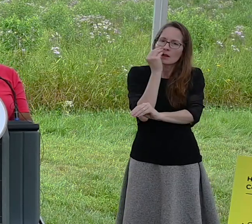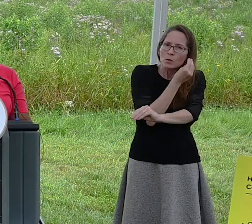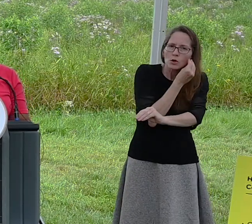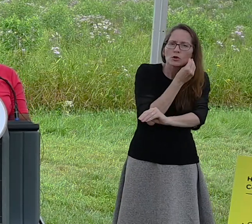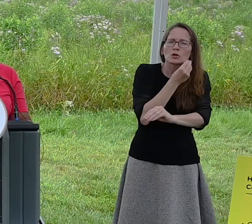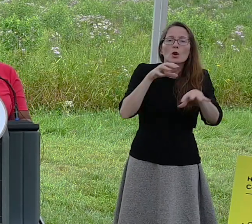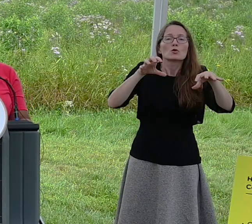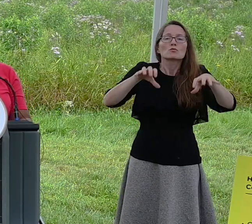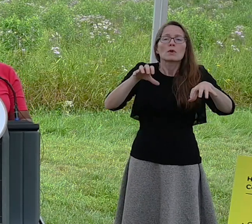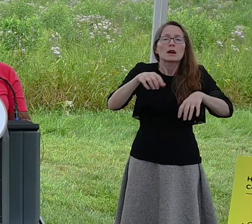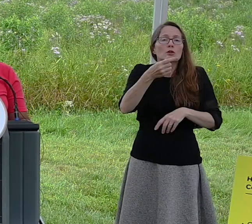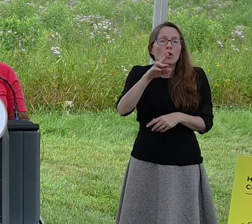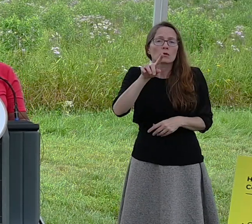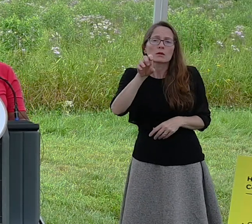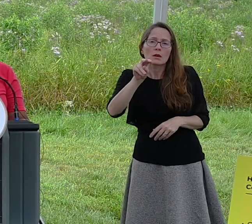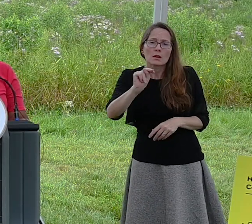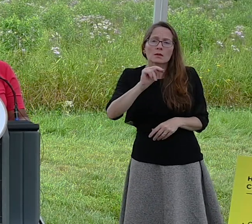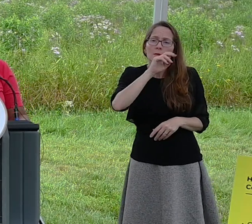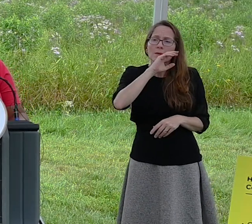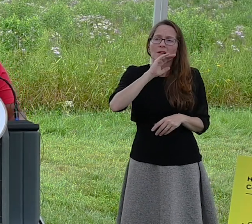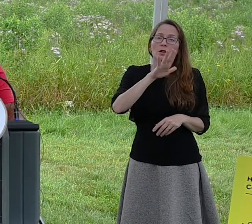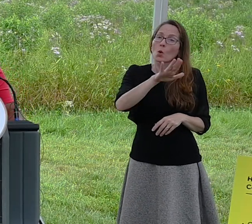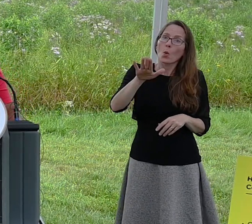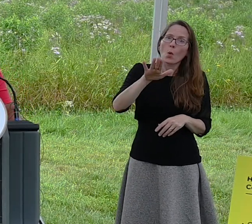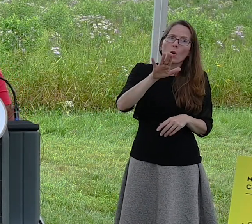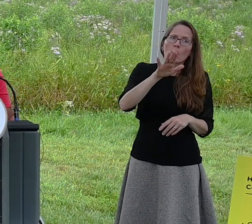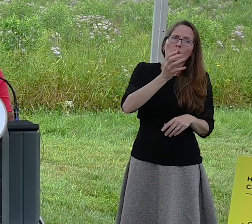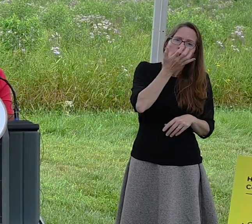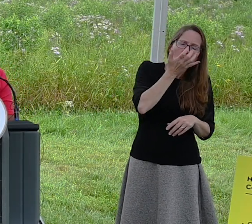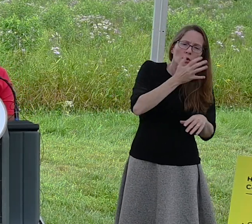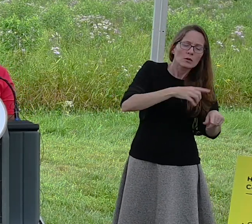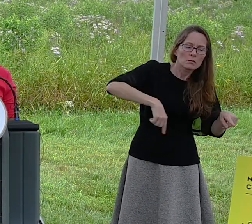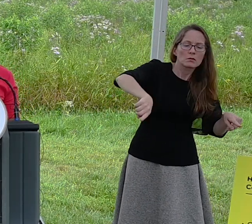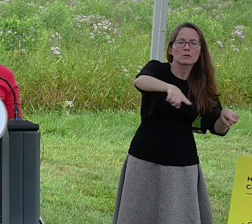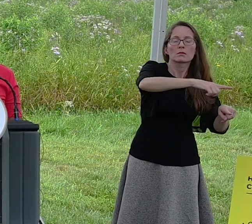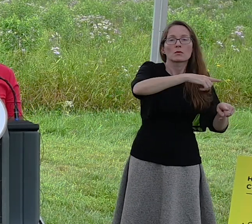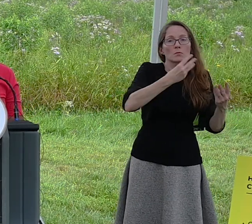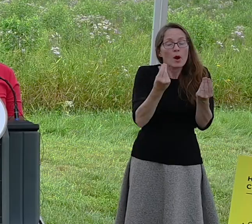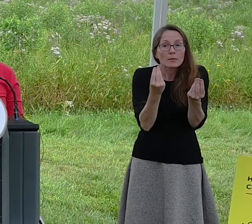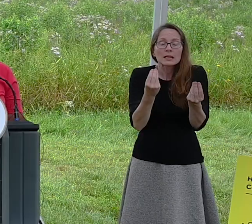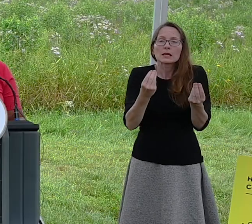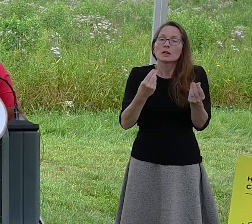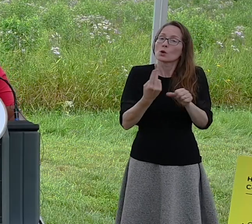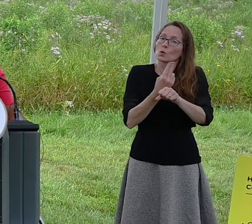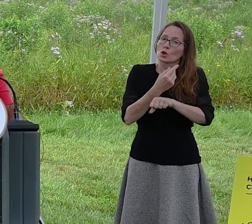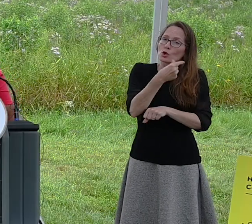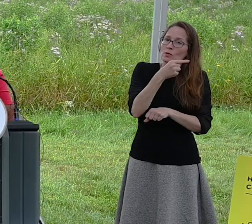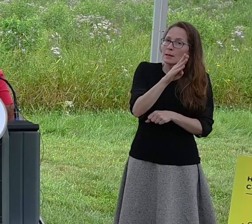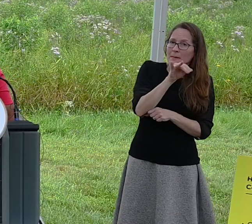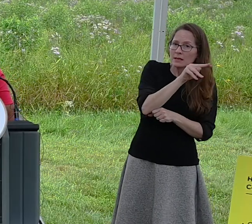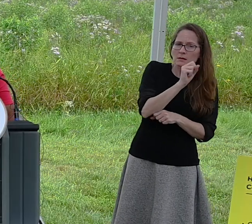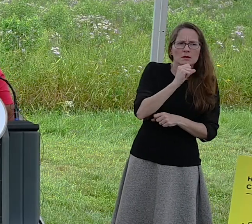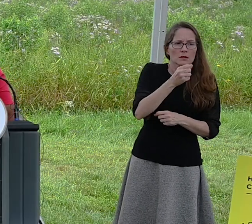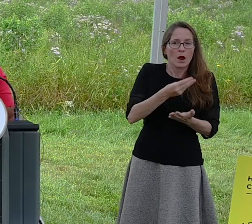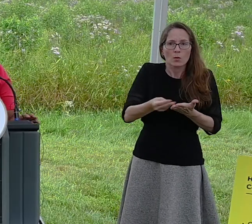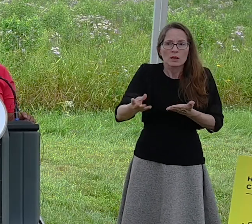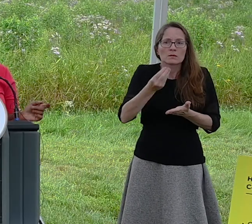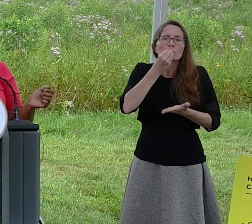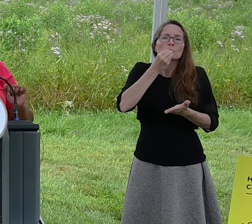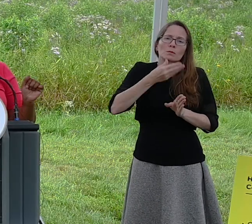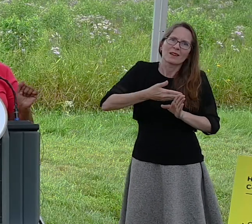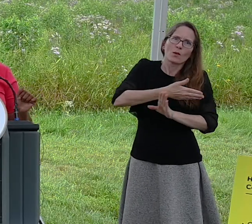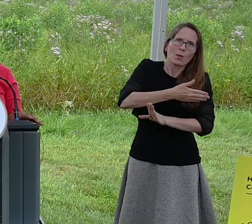own yard or on your property, using green bins for compostable items and not wasting the food before it goes into